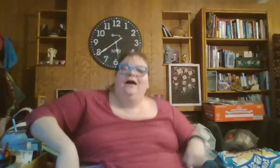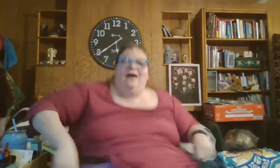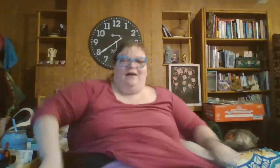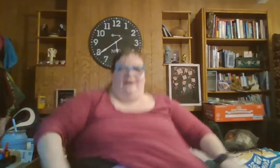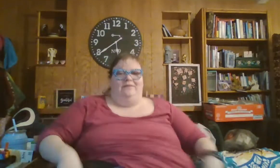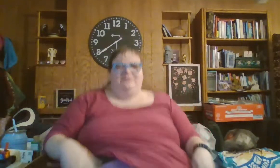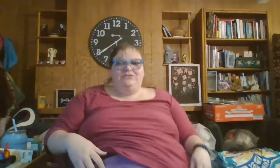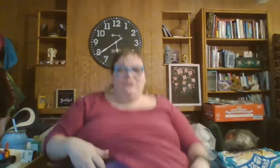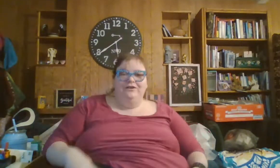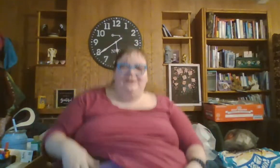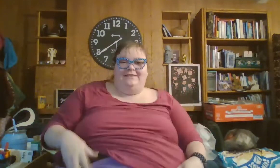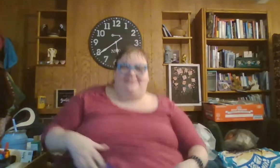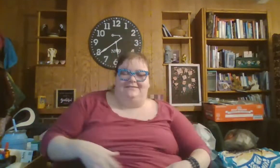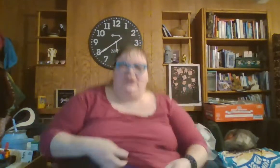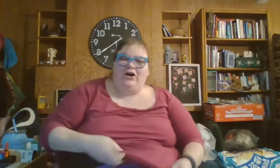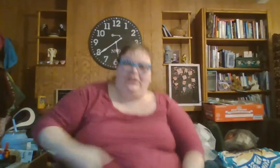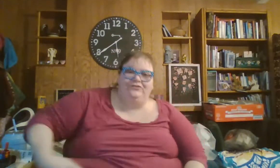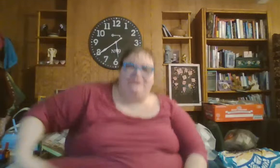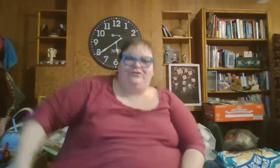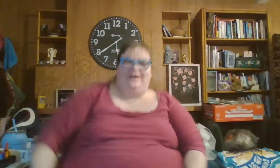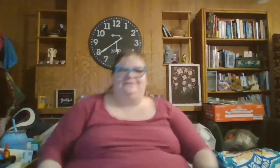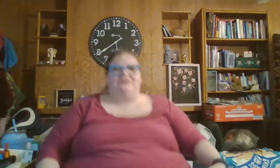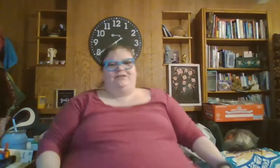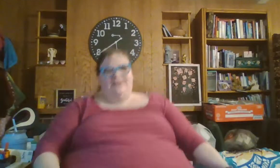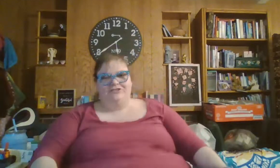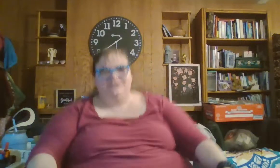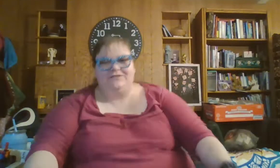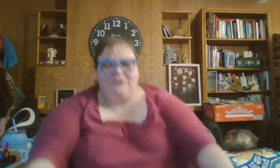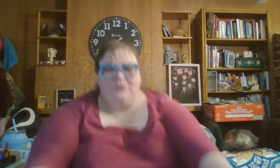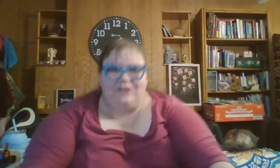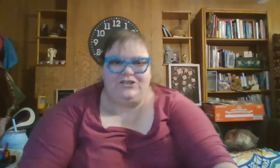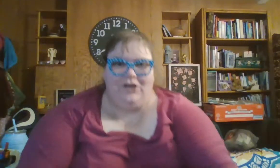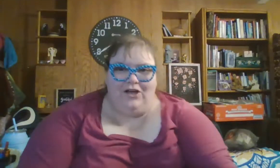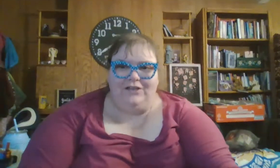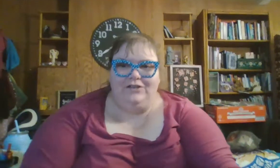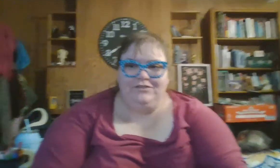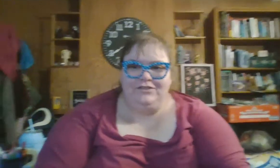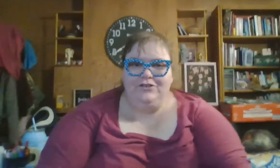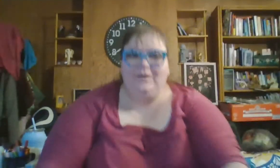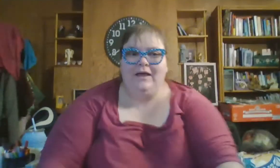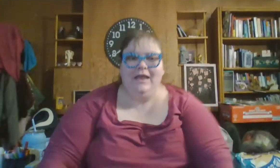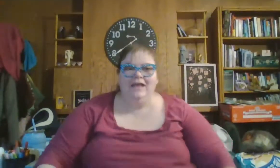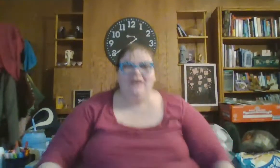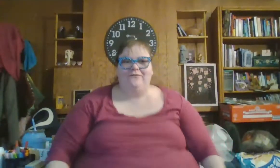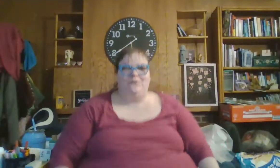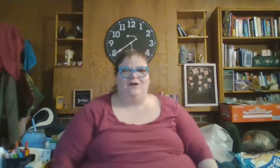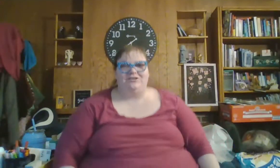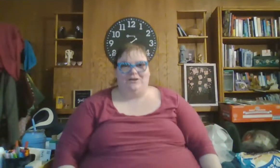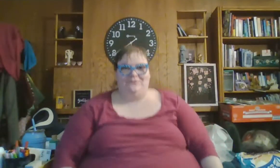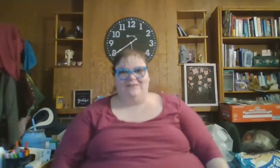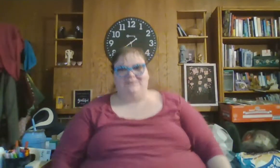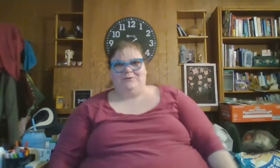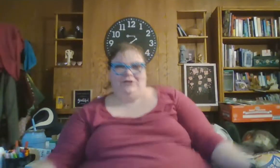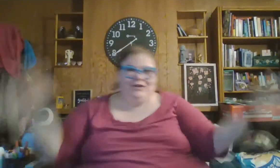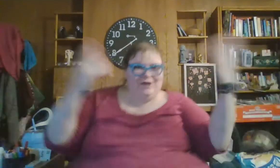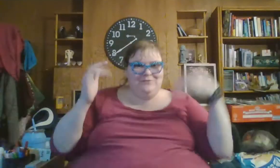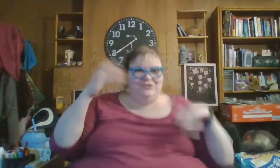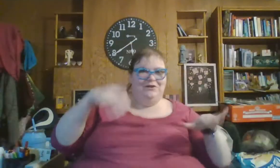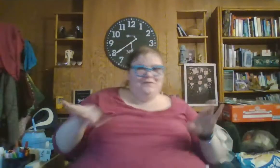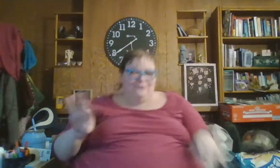I am Dory. This is Cauldron of Crafty Creations. If you're watching on YouTube, if you're watching on Facebook, come join the fun